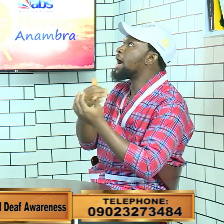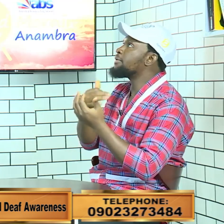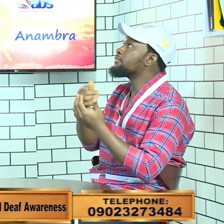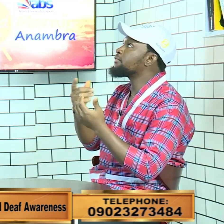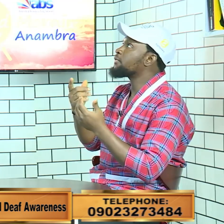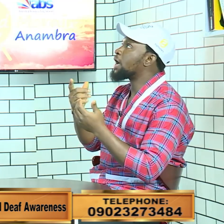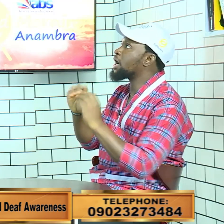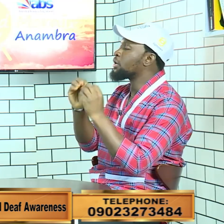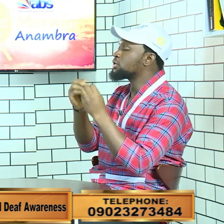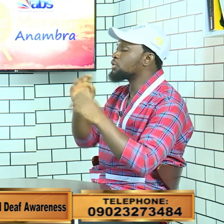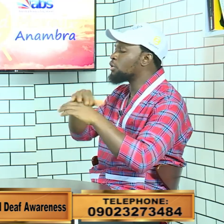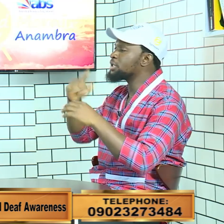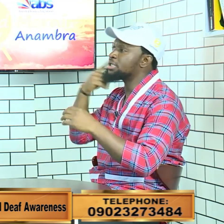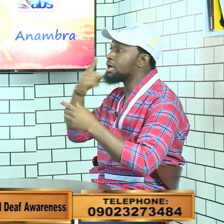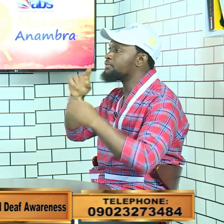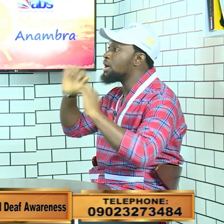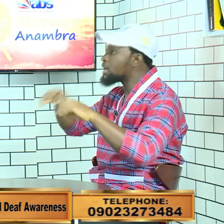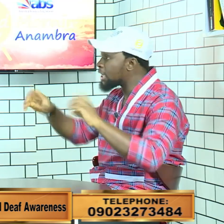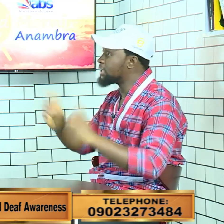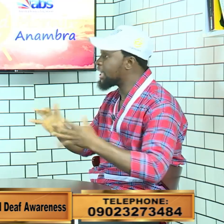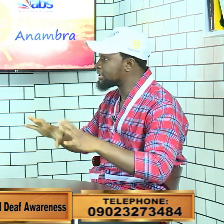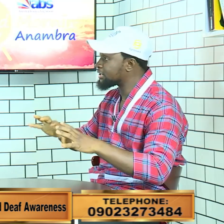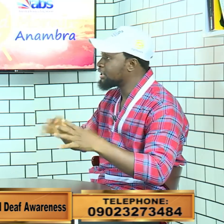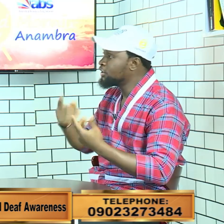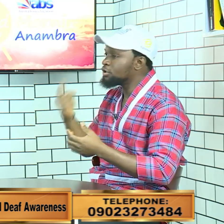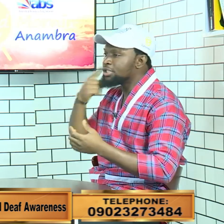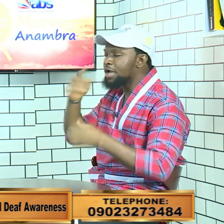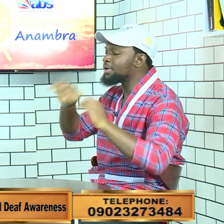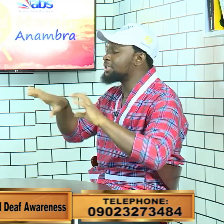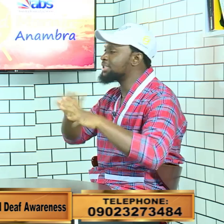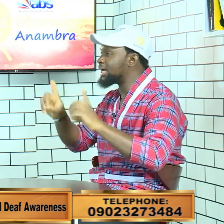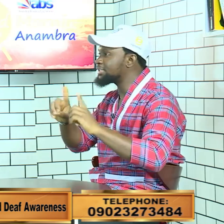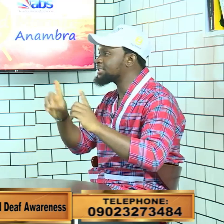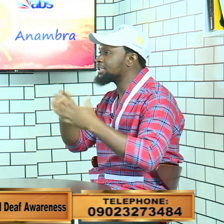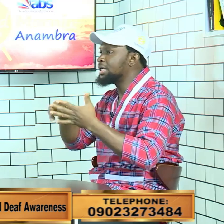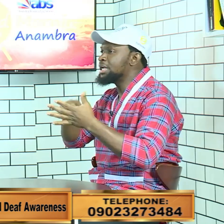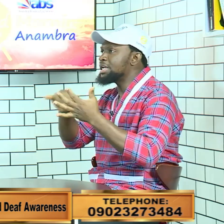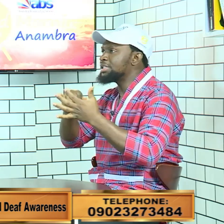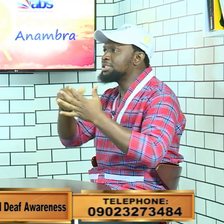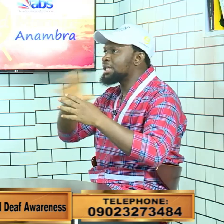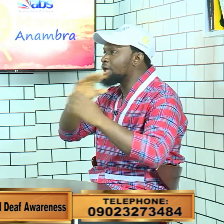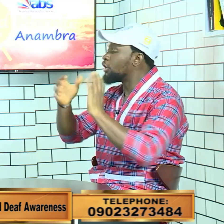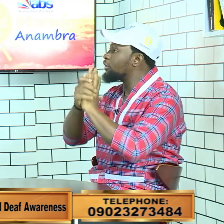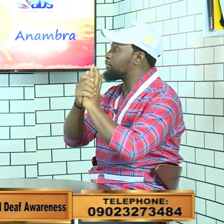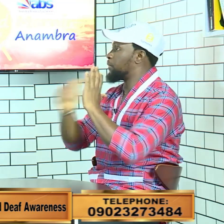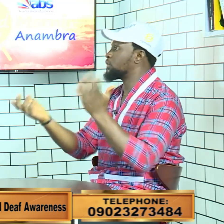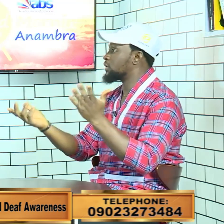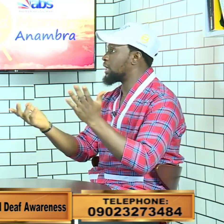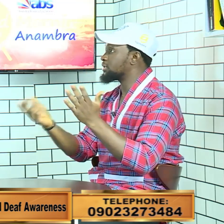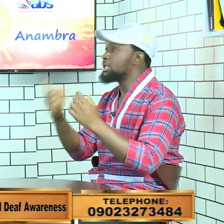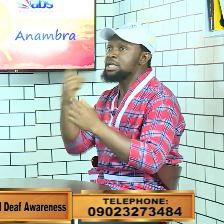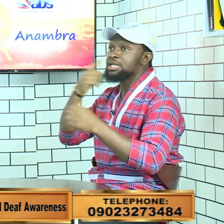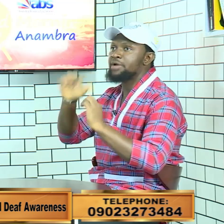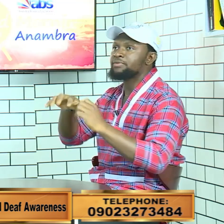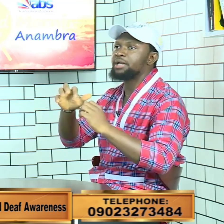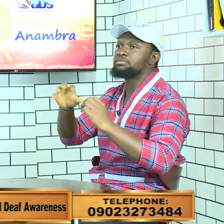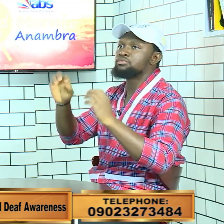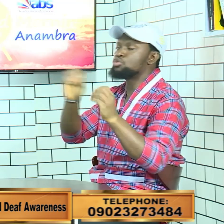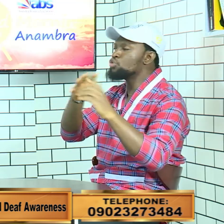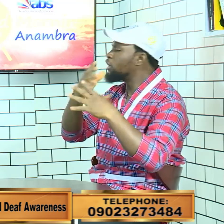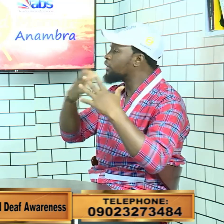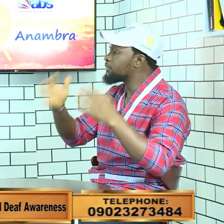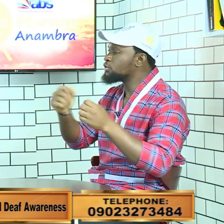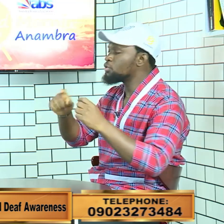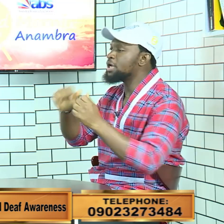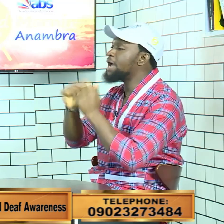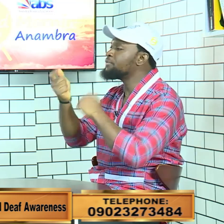we have an organization called Deaf Can Dance. So Deaf Can Dance, there are a lot of professionals. Deaf can do a